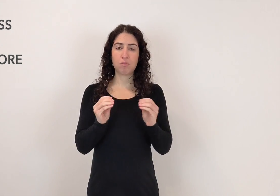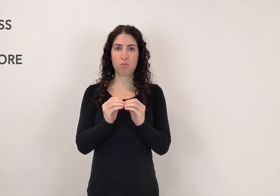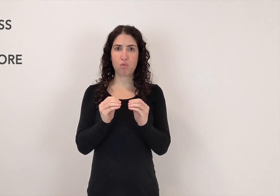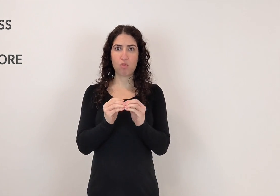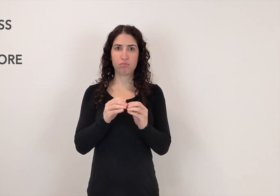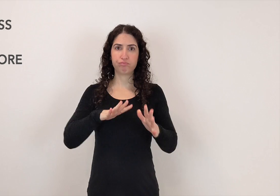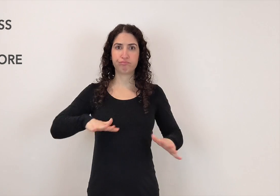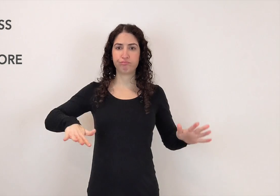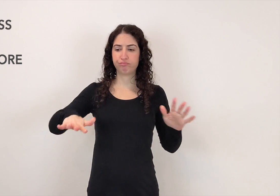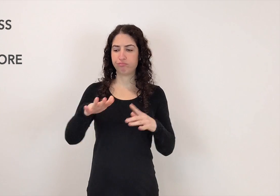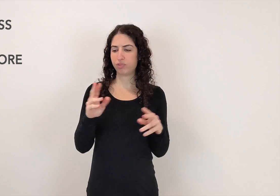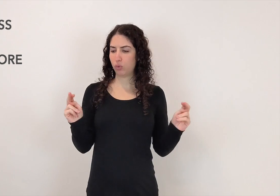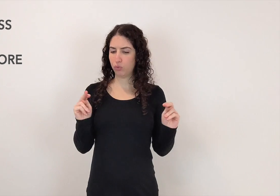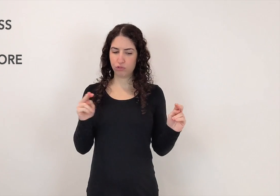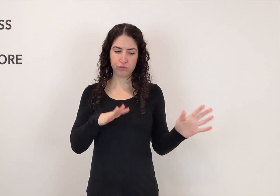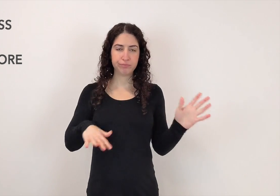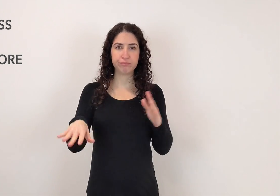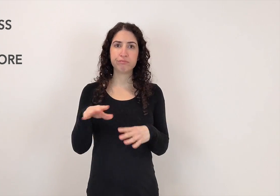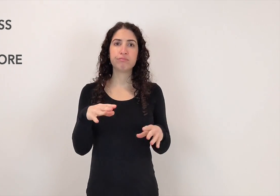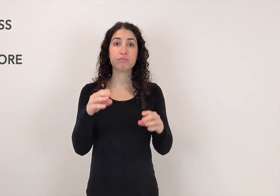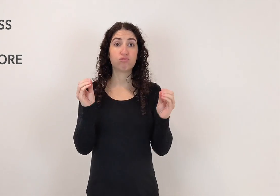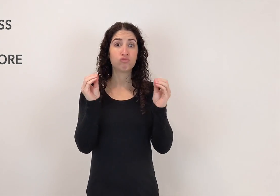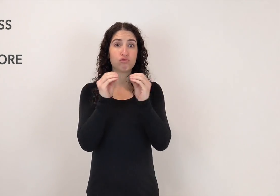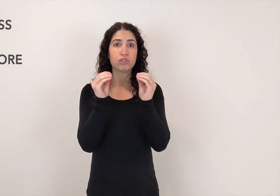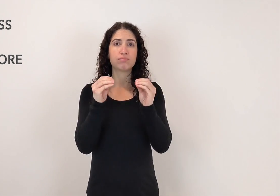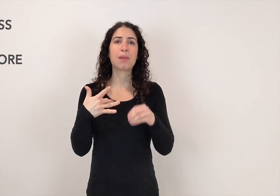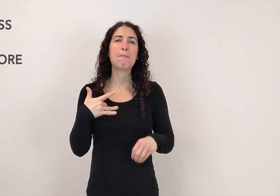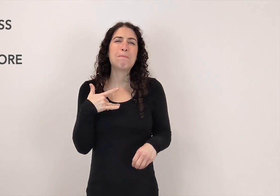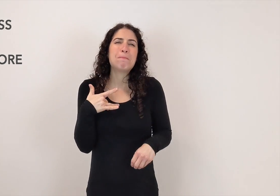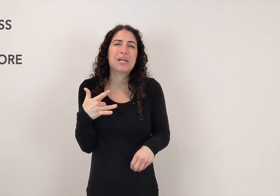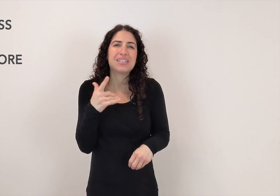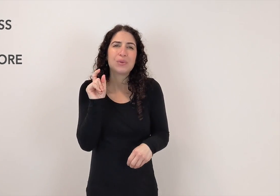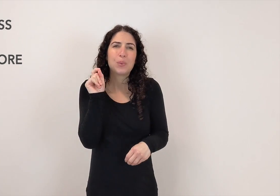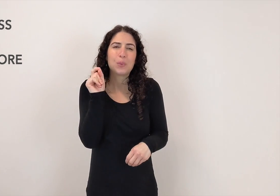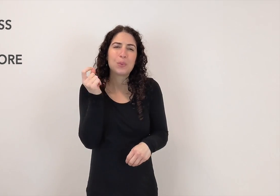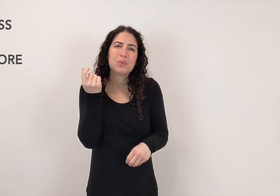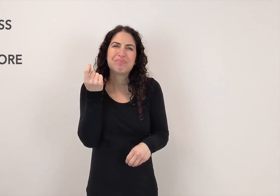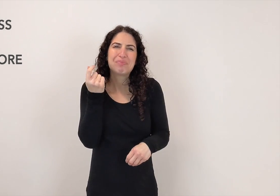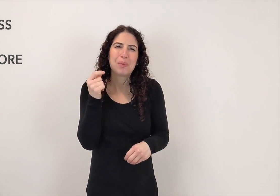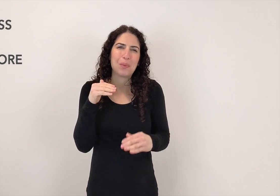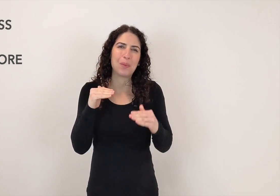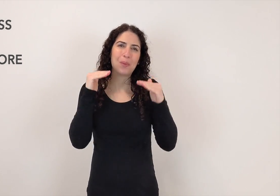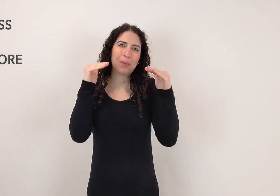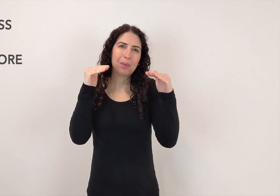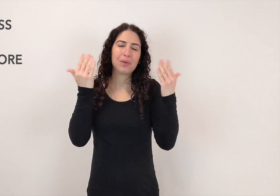Plus, more is more in neutral space. Kiss tends to be a little bit higher up.